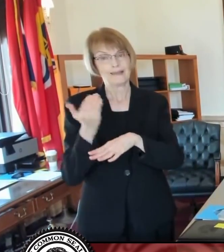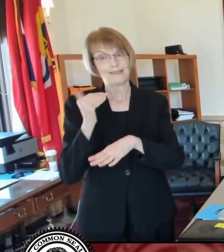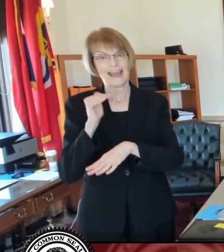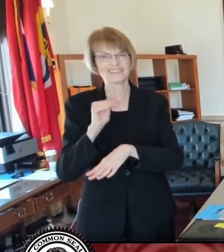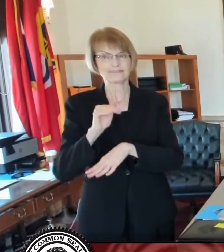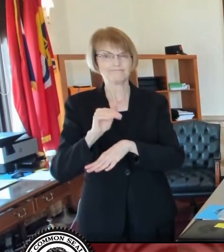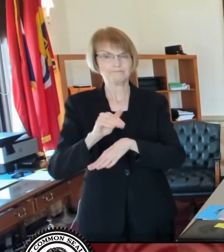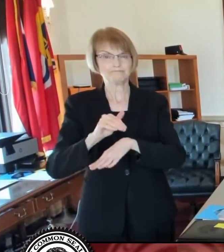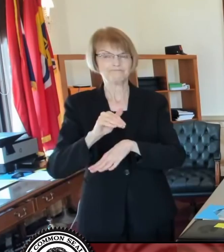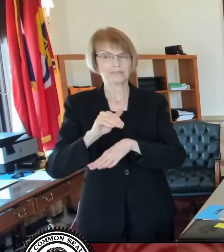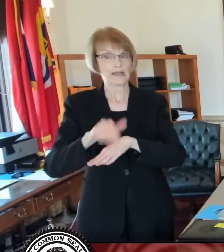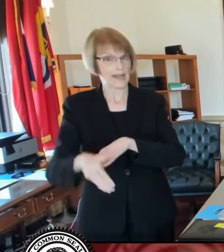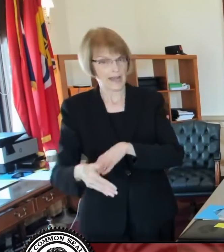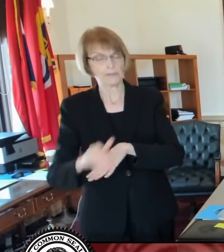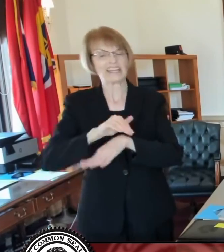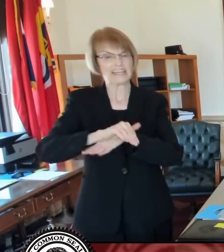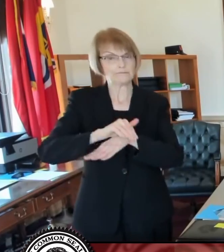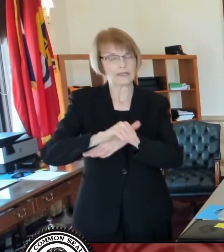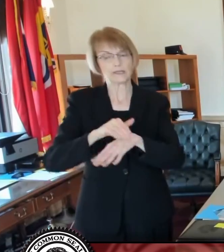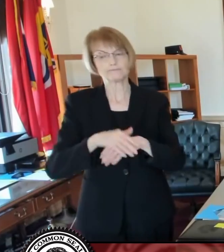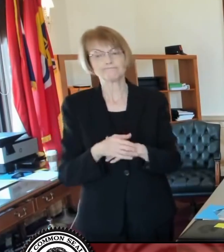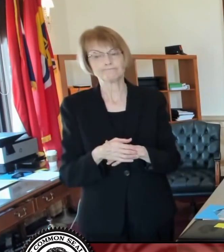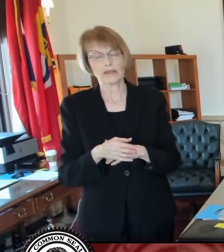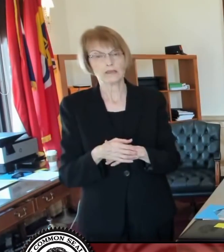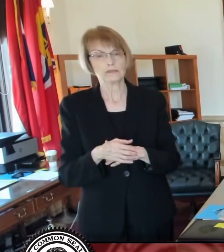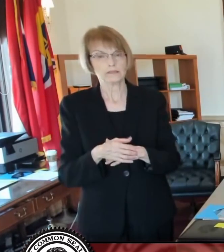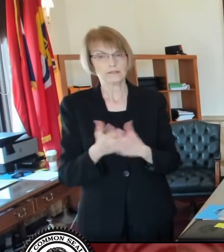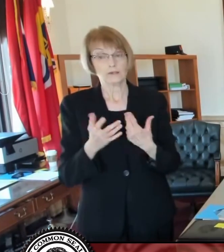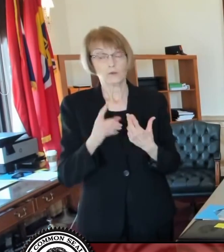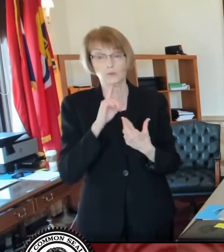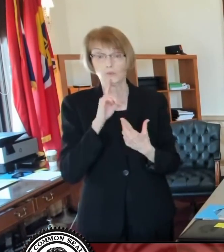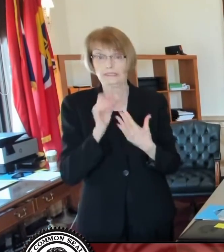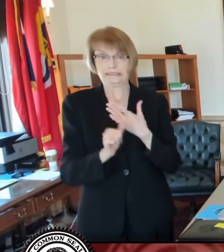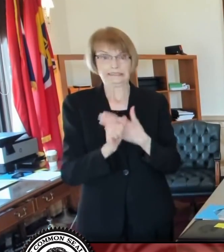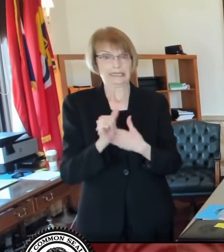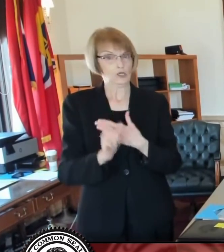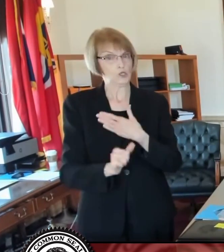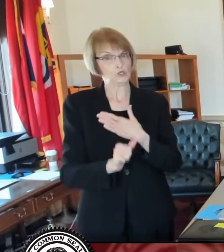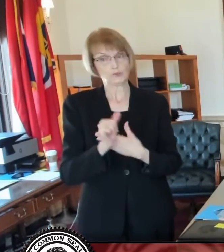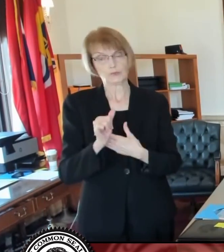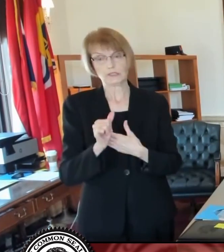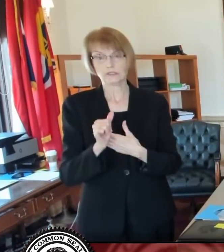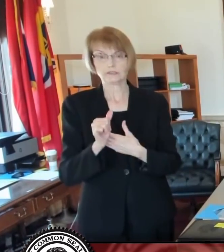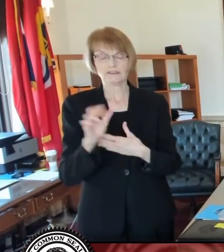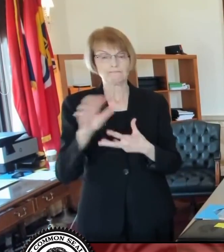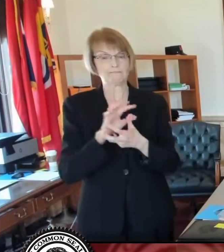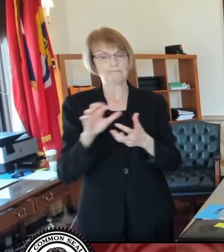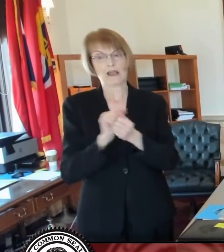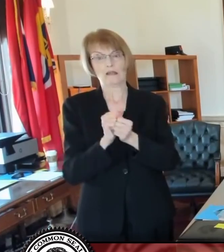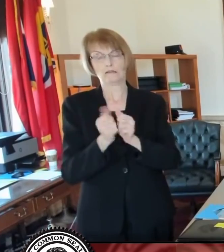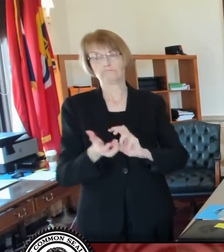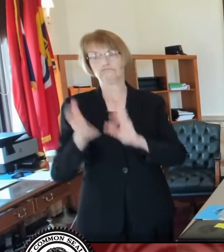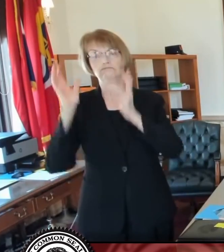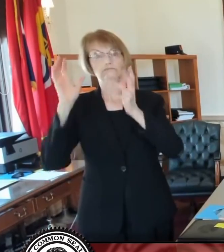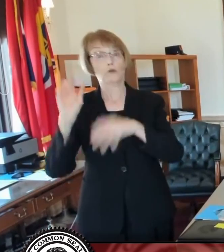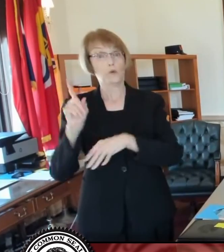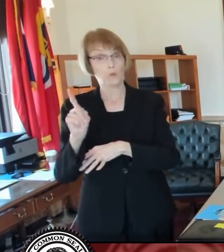evening, I should say, we had a pretty dangerous, violent disturbance